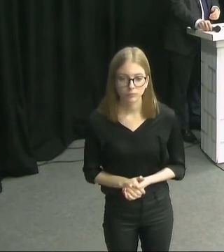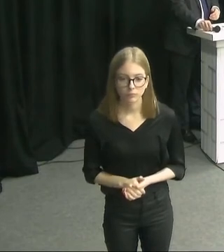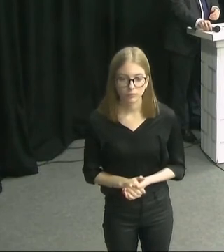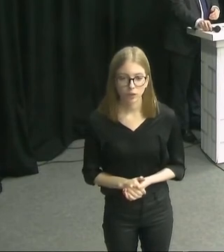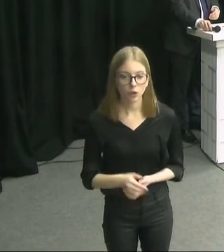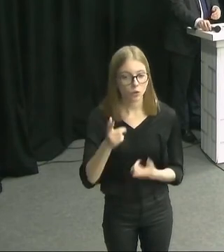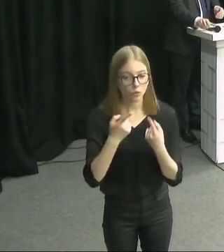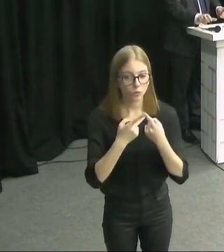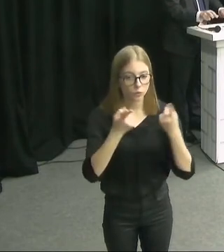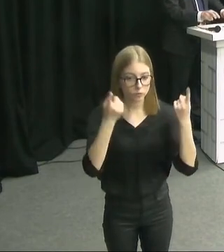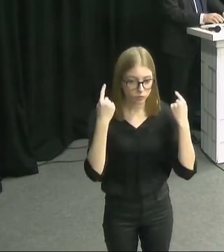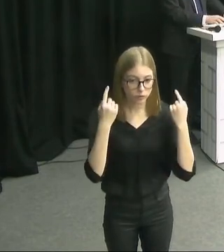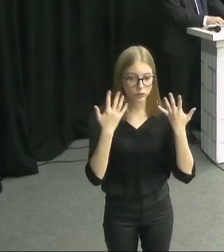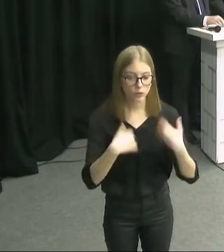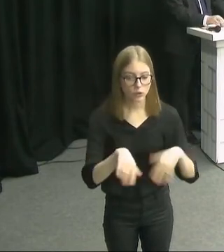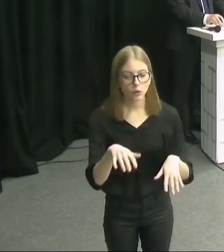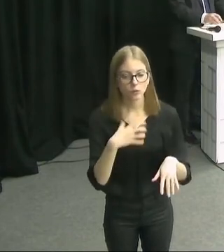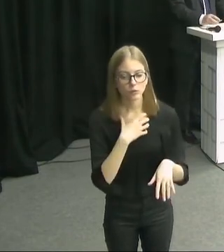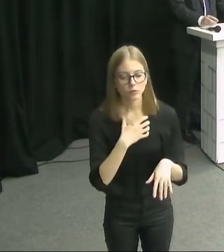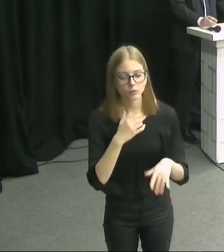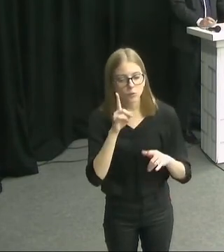Thank you, Professor Thomas.